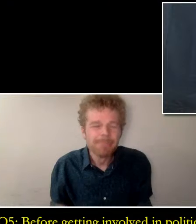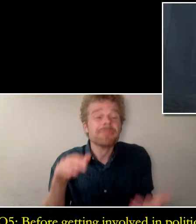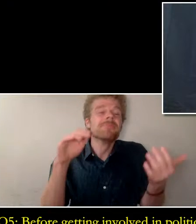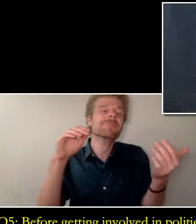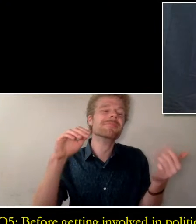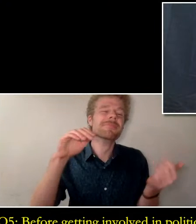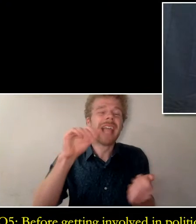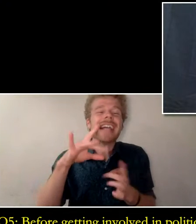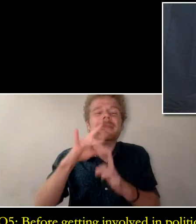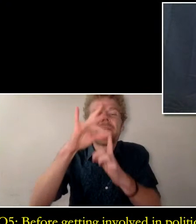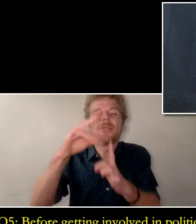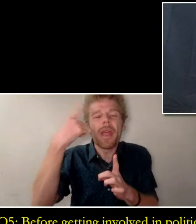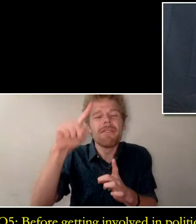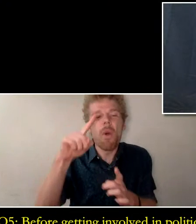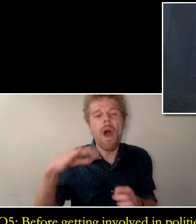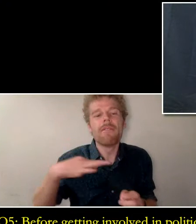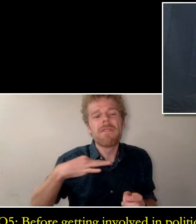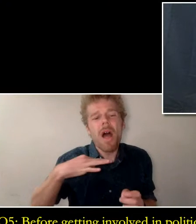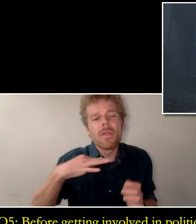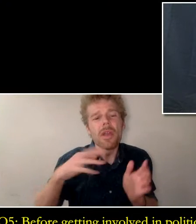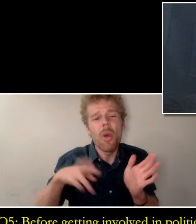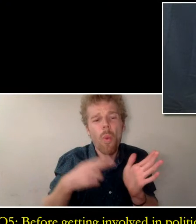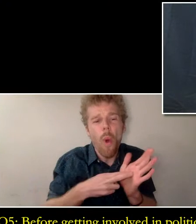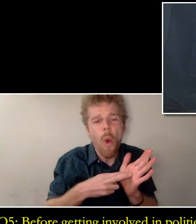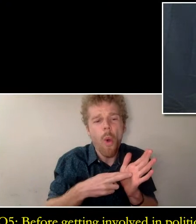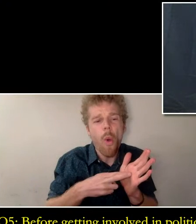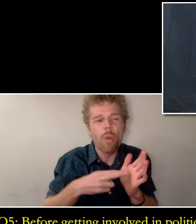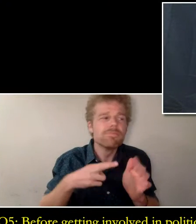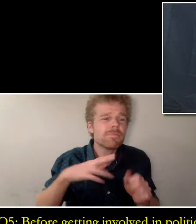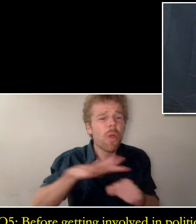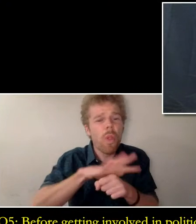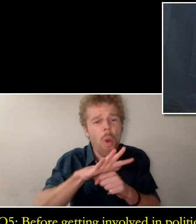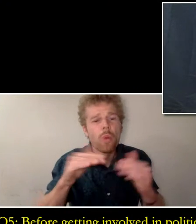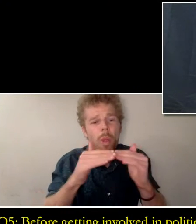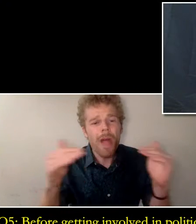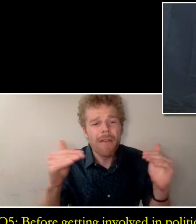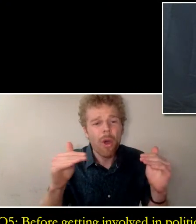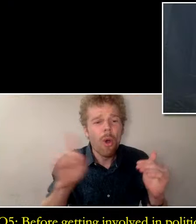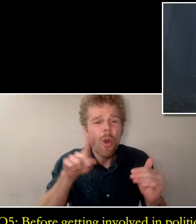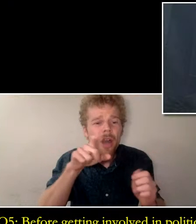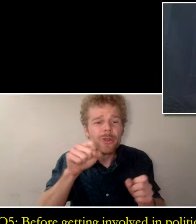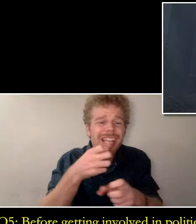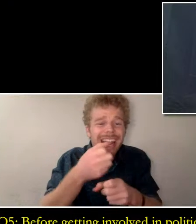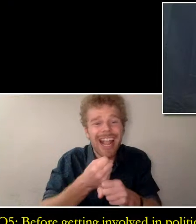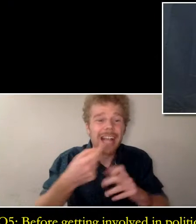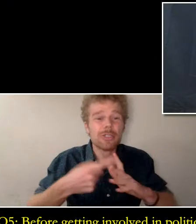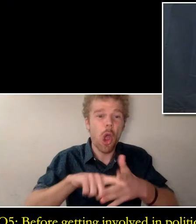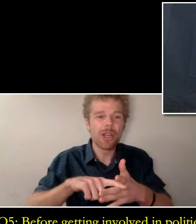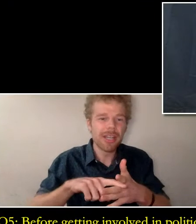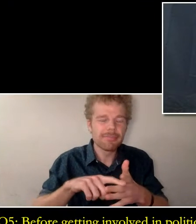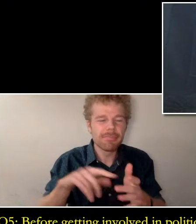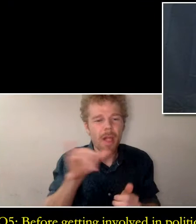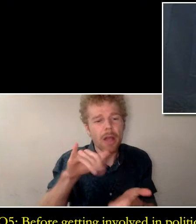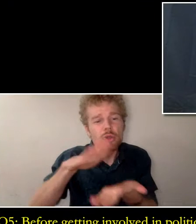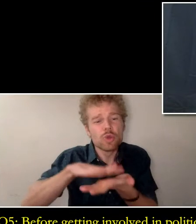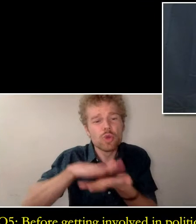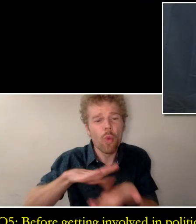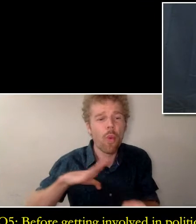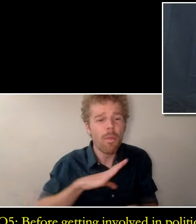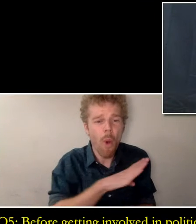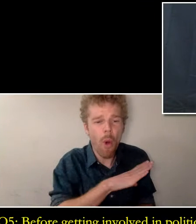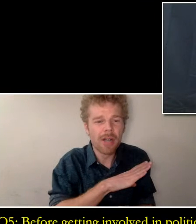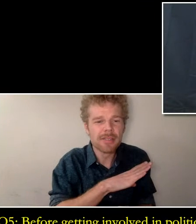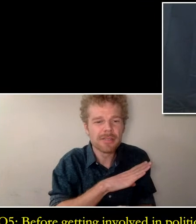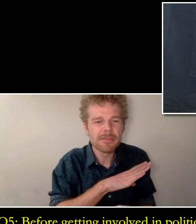you don't need to be a lawyer. You don't need to have X number of years of experience. You just need to know what you're